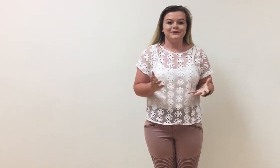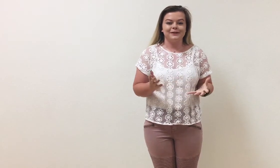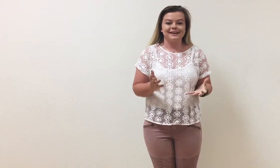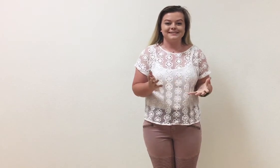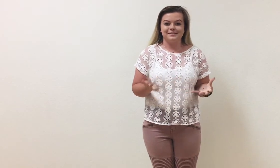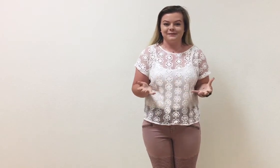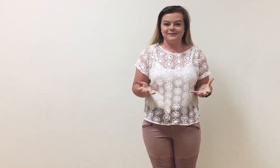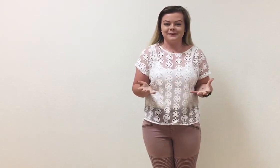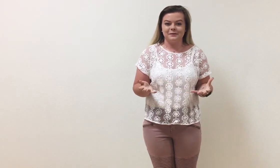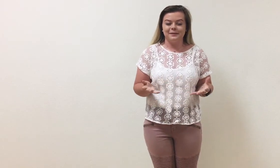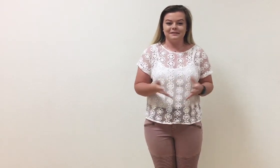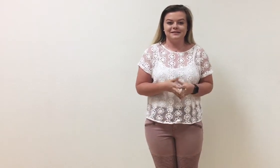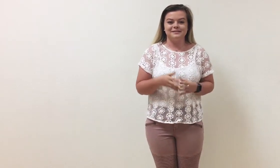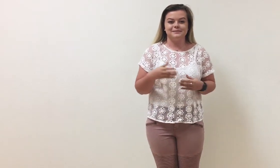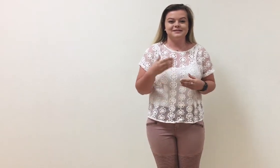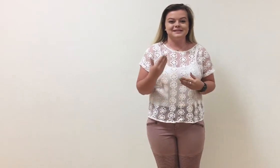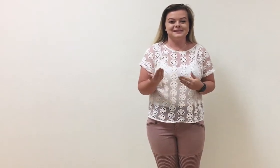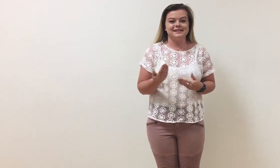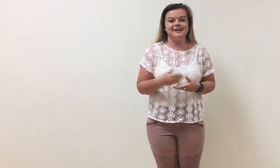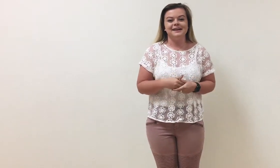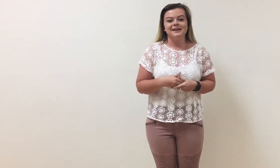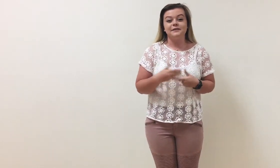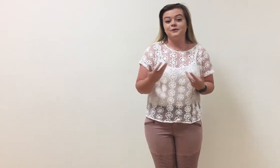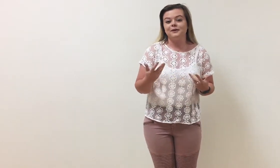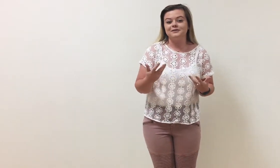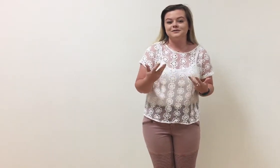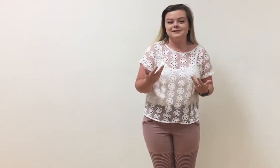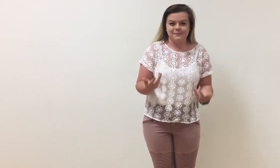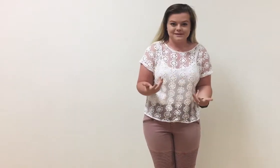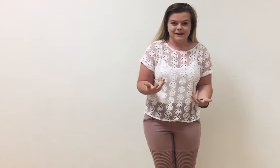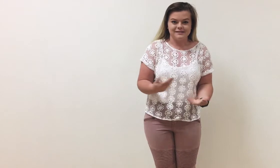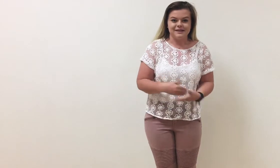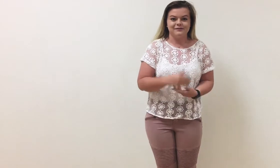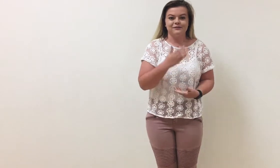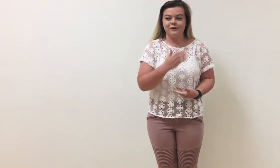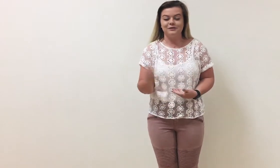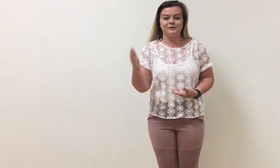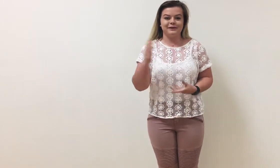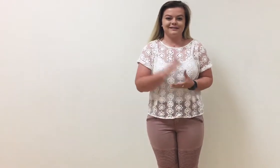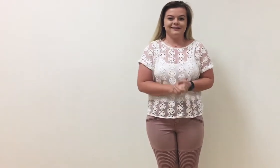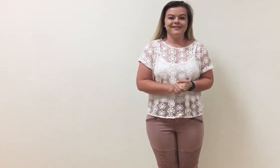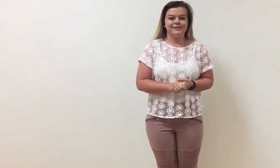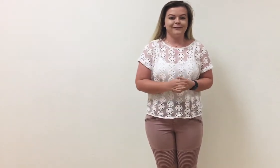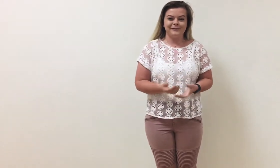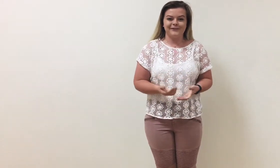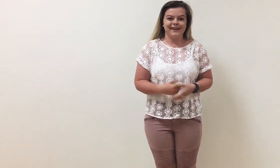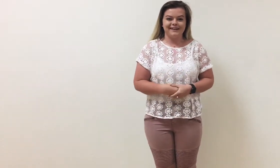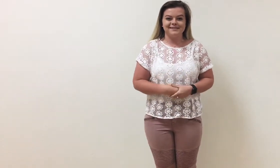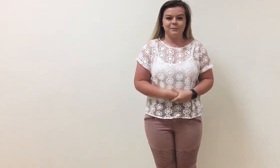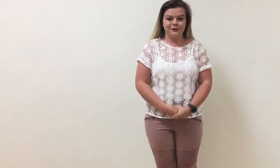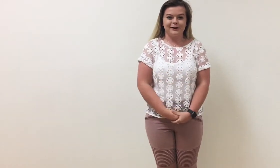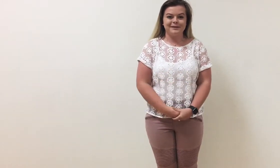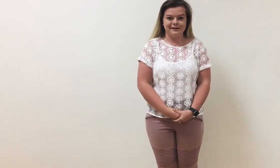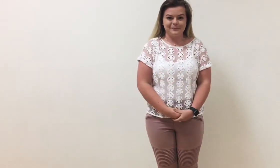want to get to know them a little better to see if you want to do the same as us and follow through in the wonderful ASL program here at